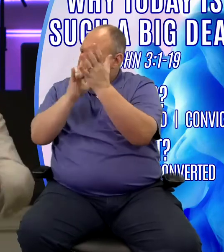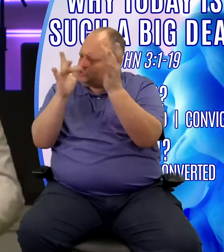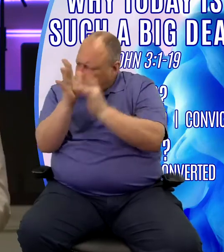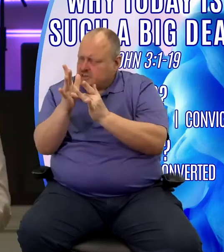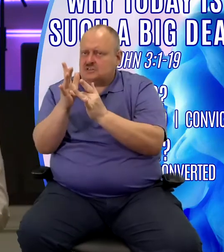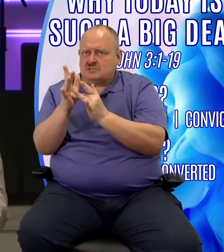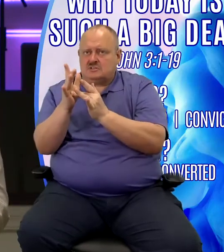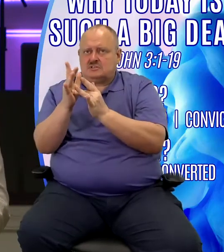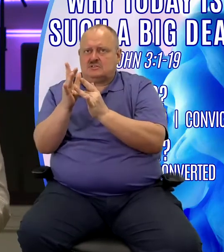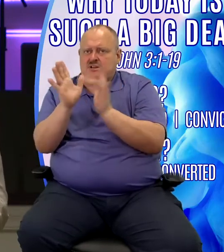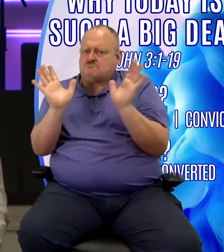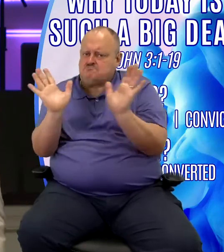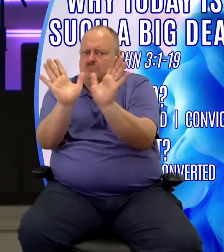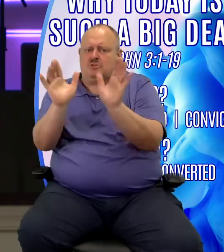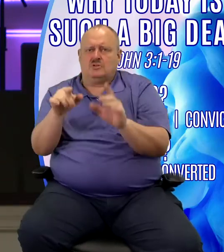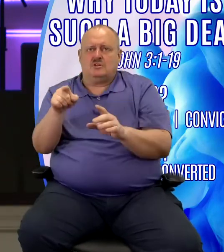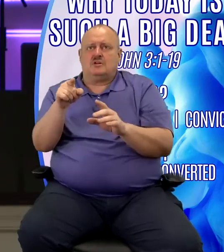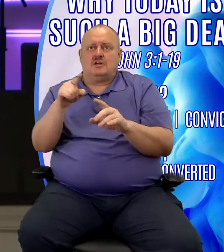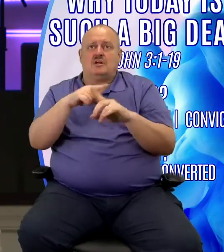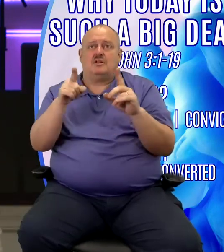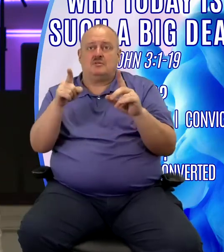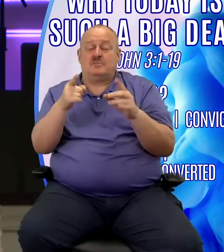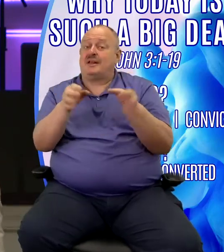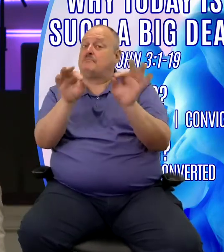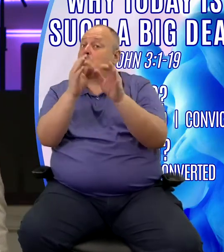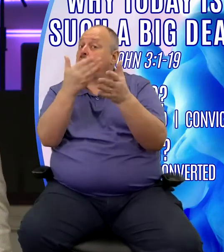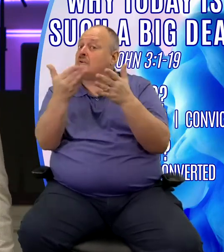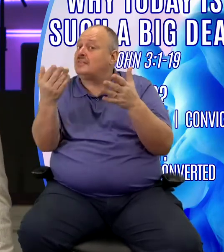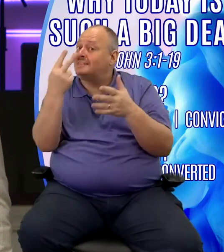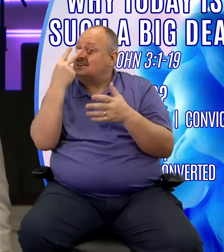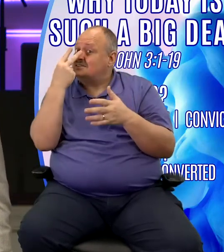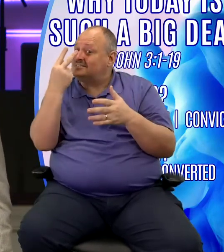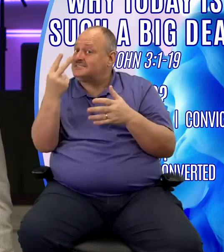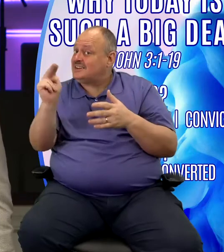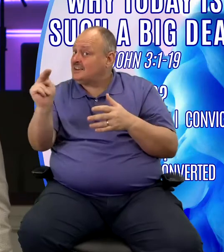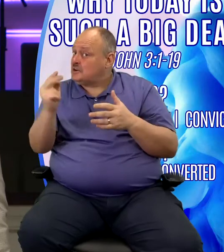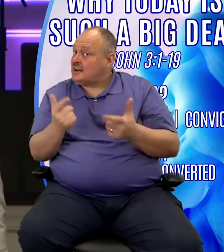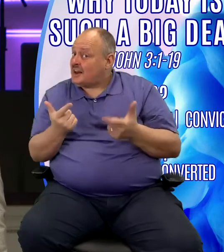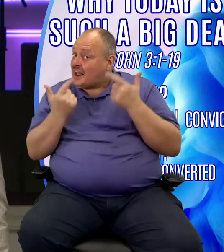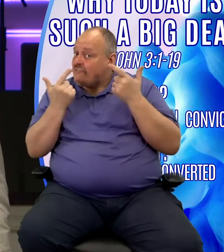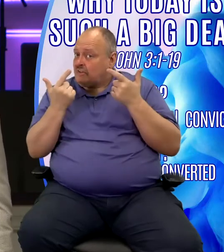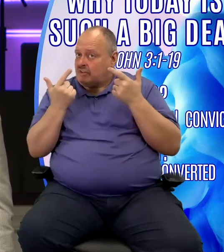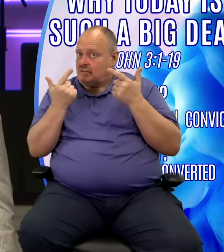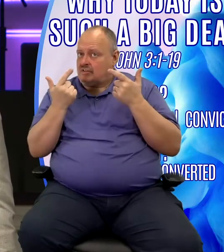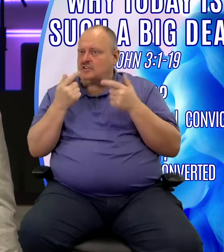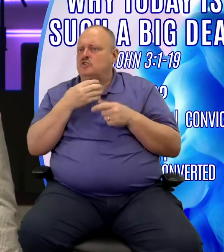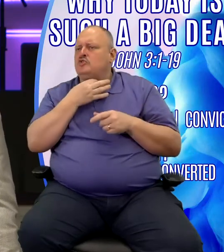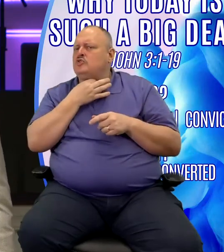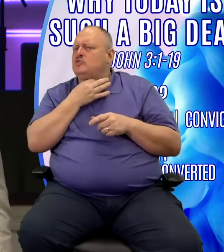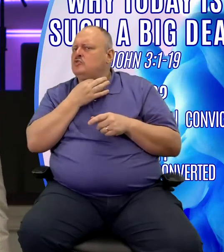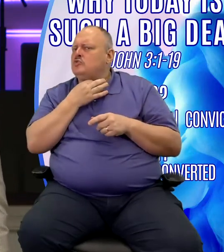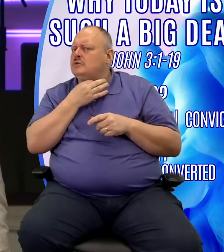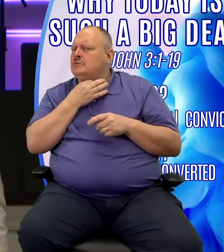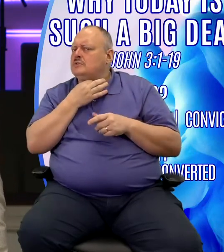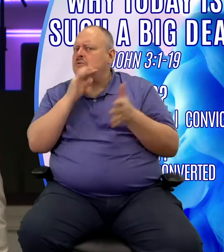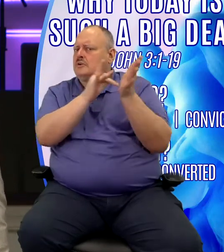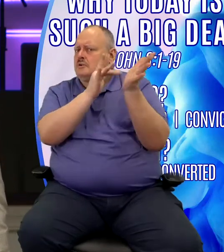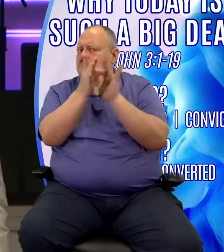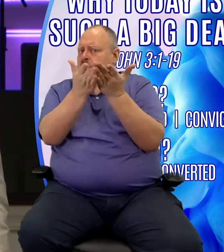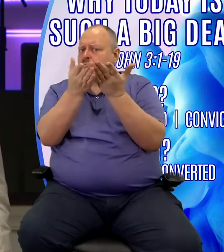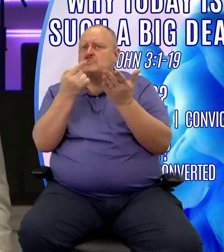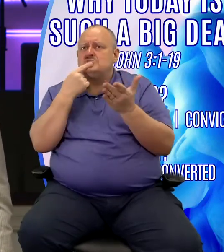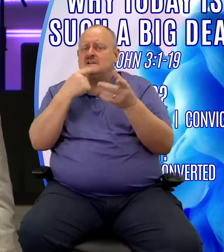kind of push back a little bit. But I think the main thing that we see in Nicodemus's life is he was curious. When the Bible says he